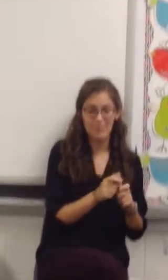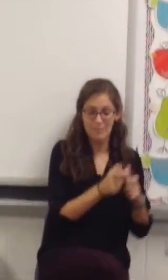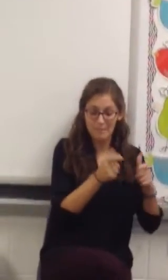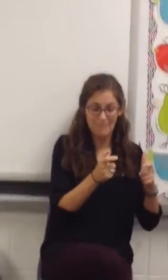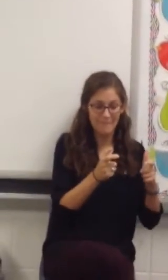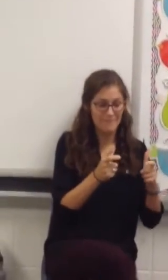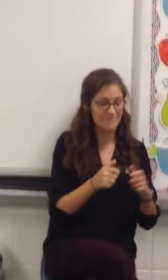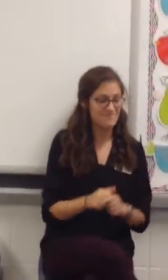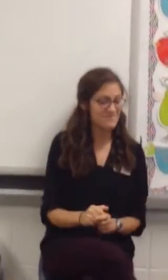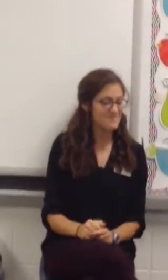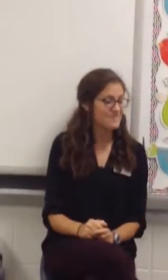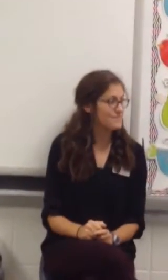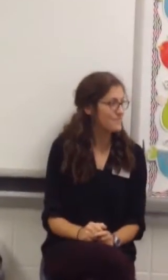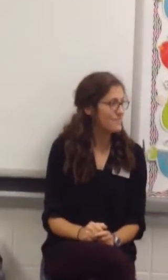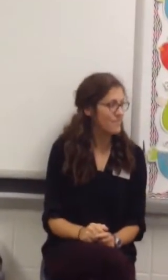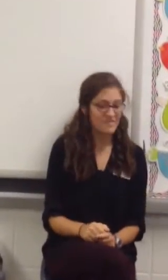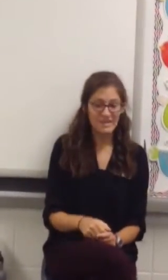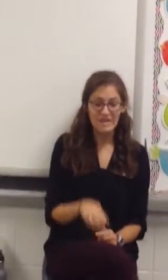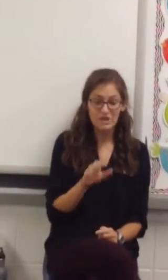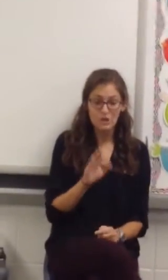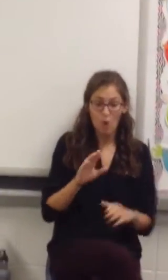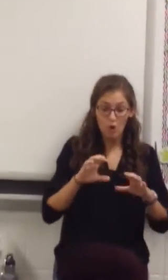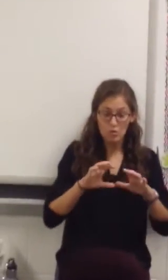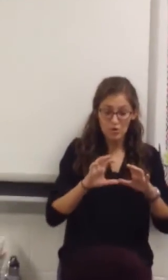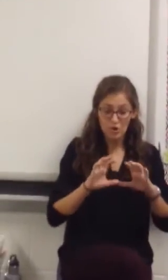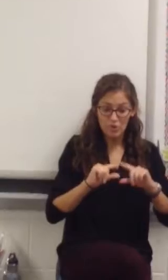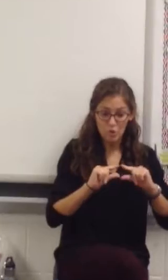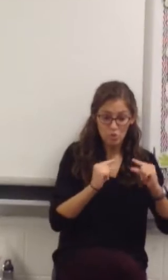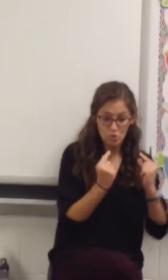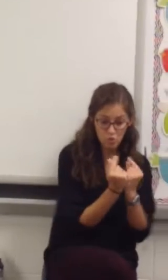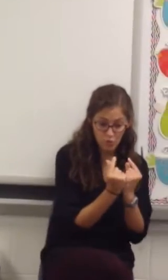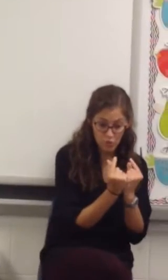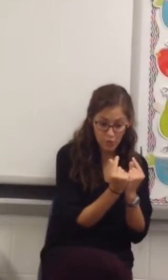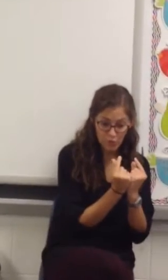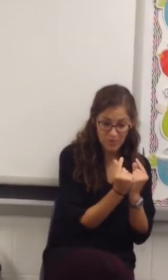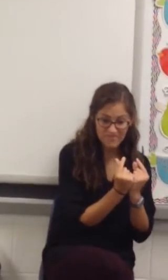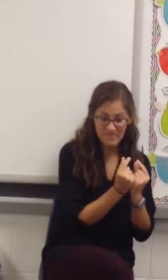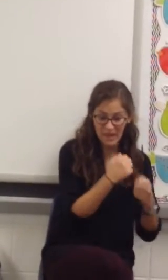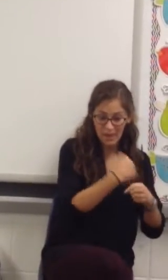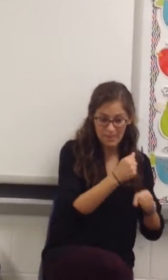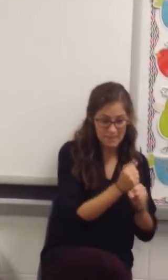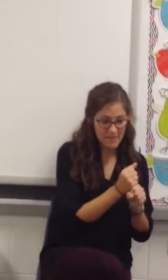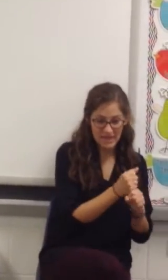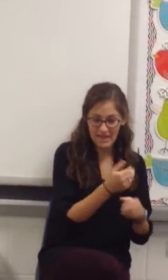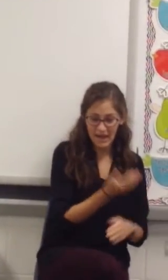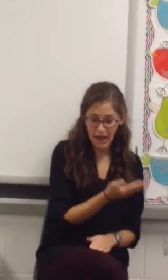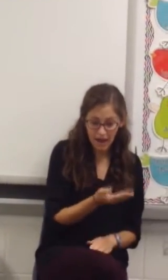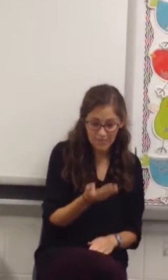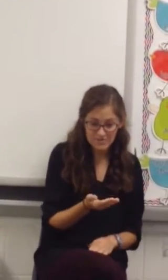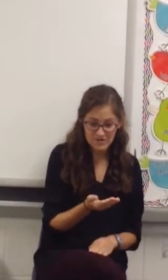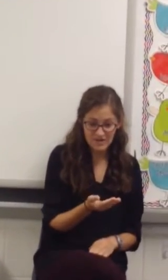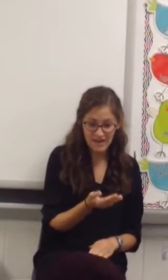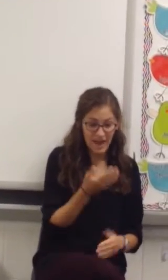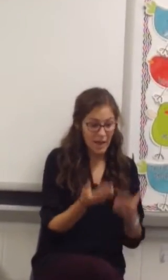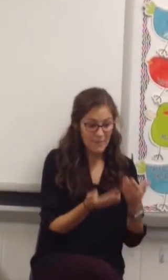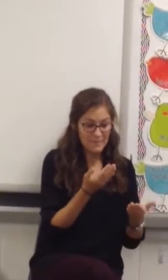in your group, are we going to use a common noun and just call it store? Or are we going to use a proper noun and